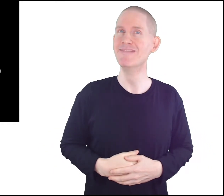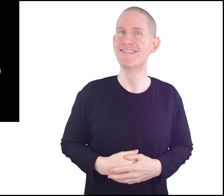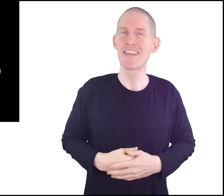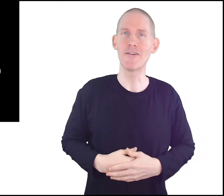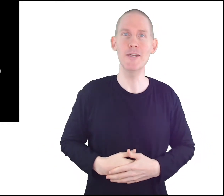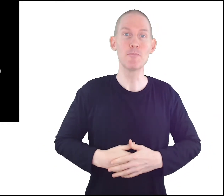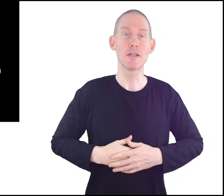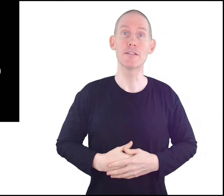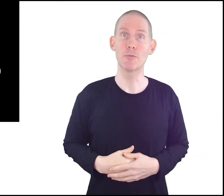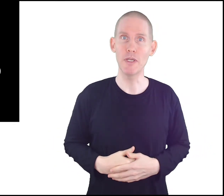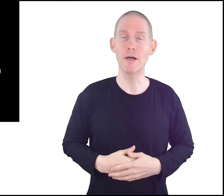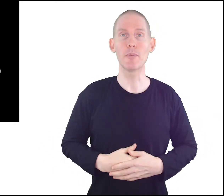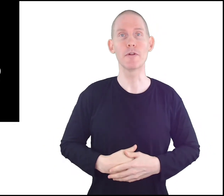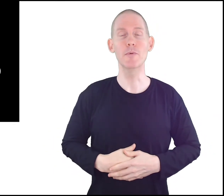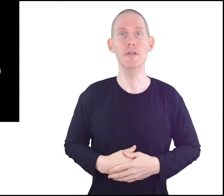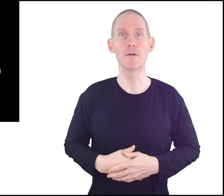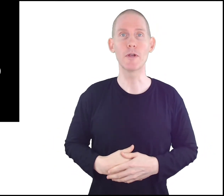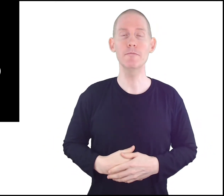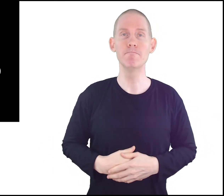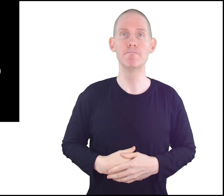All right, let's speed up a little bit. Here we go.